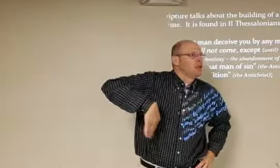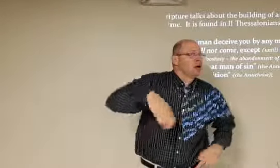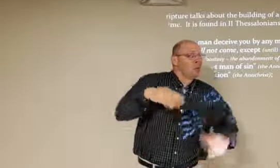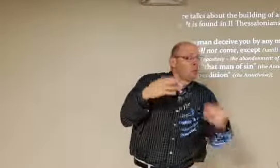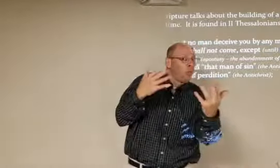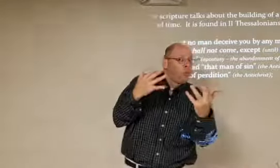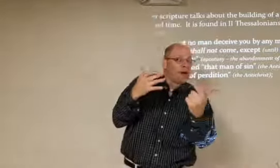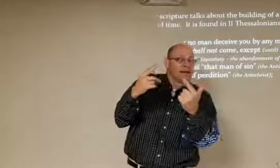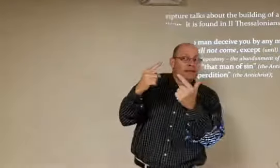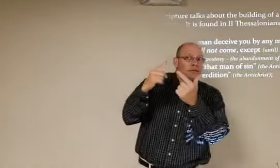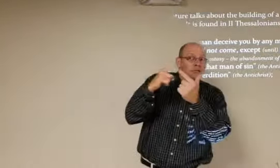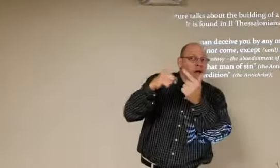Is the Antichrist against us yet?